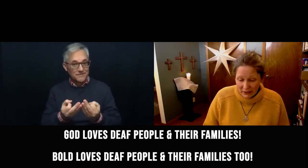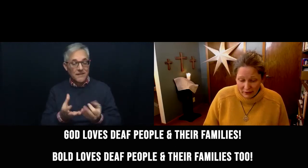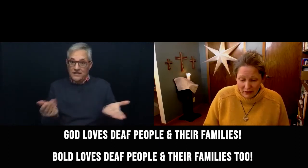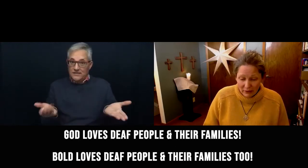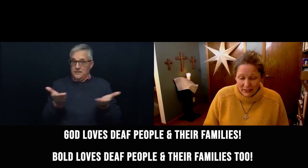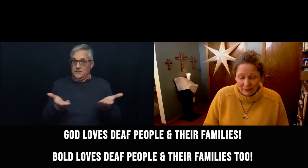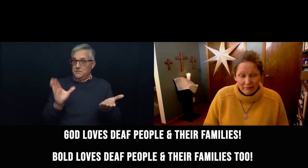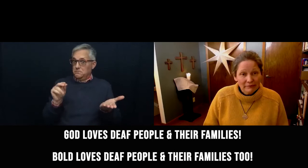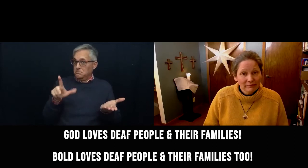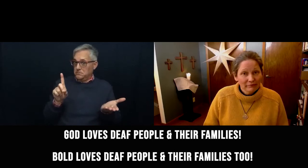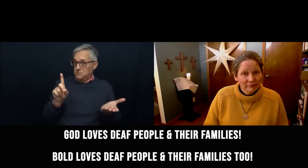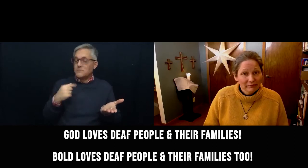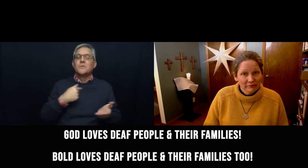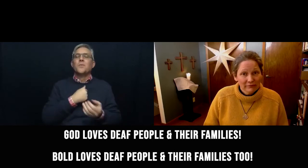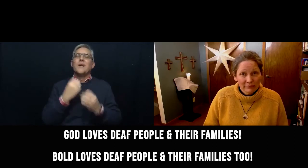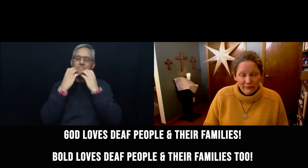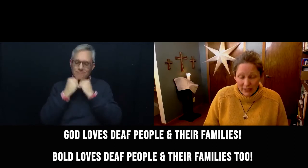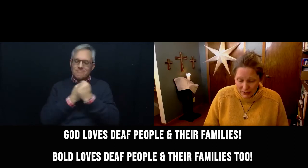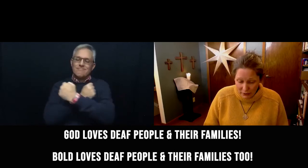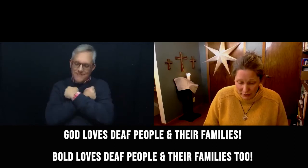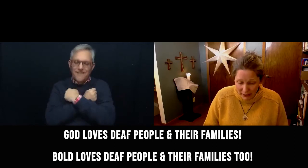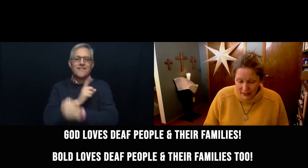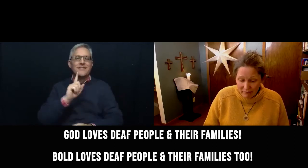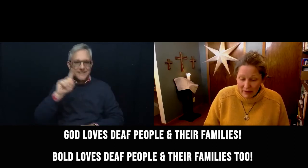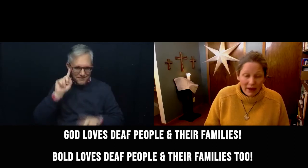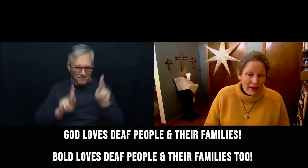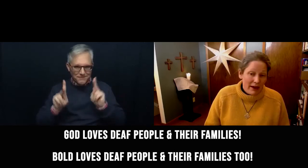people and their families. And so